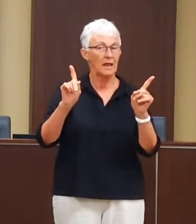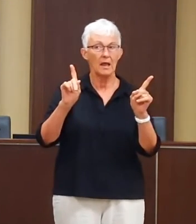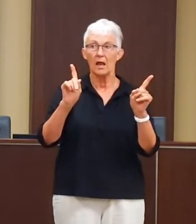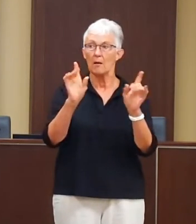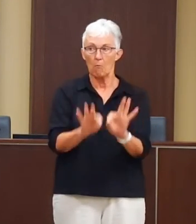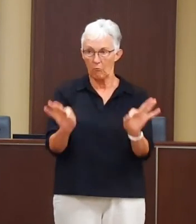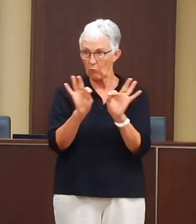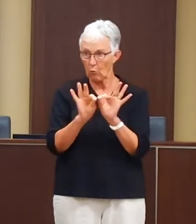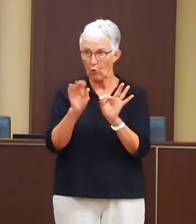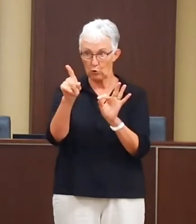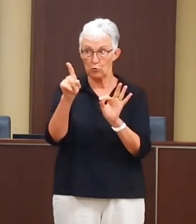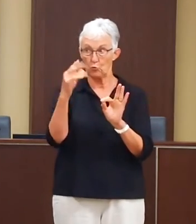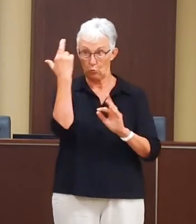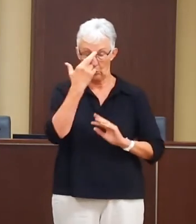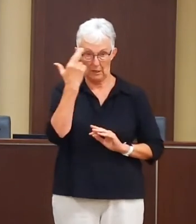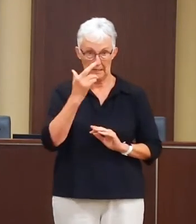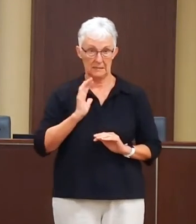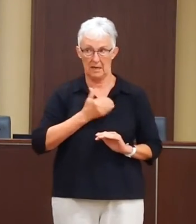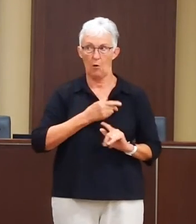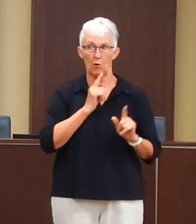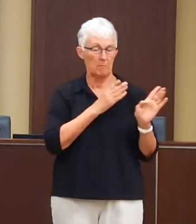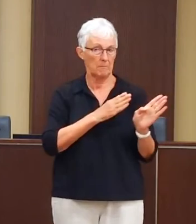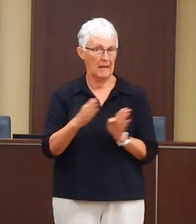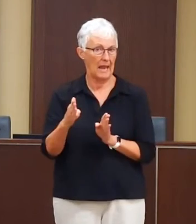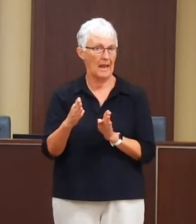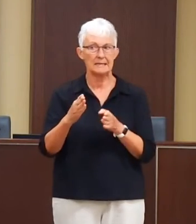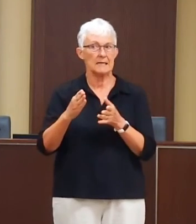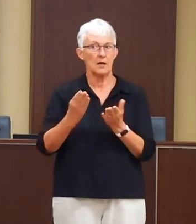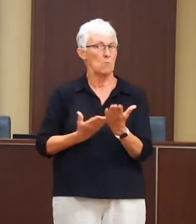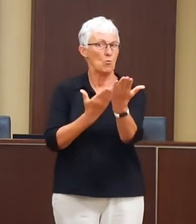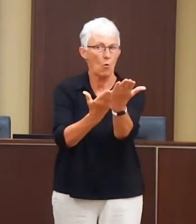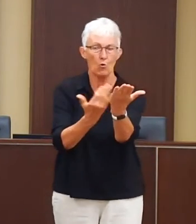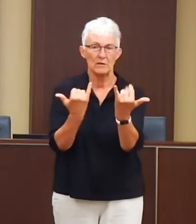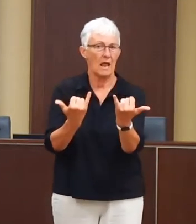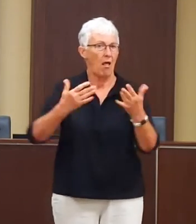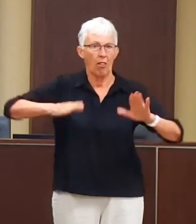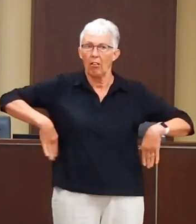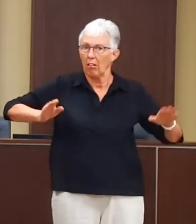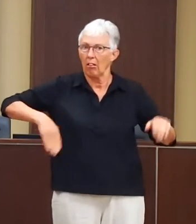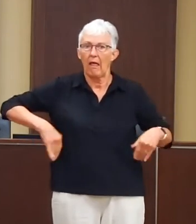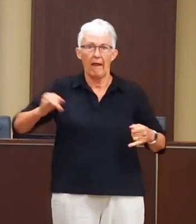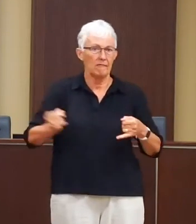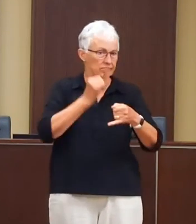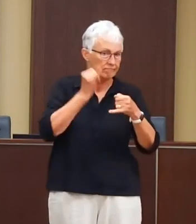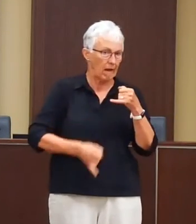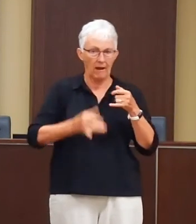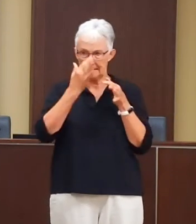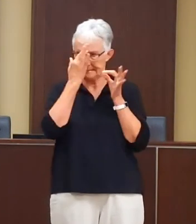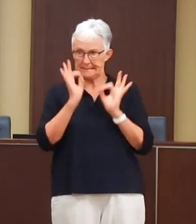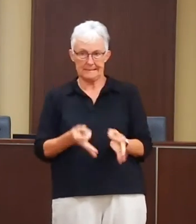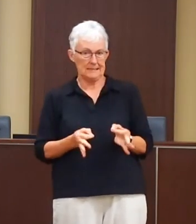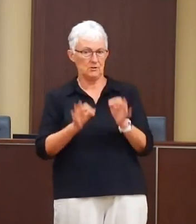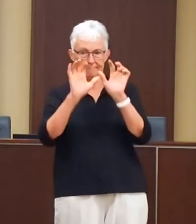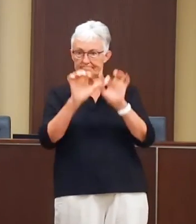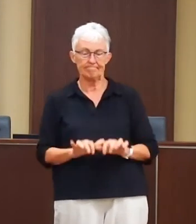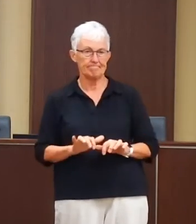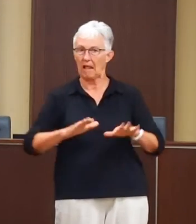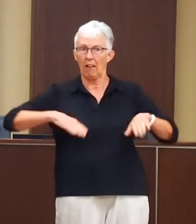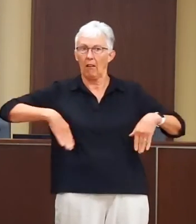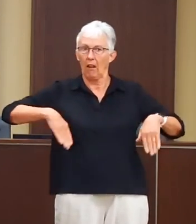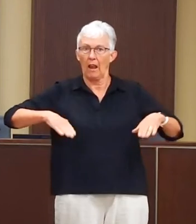no way finalized. We are asking for our community, which represents our parents and interested patrons, to review